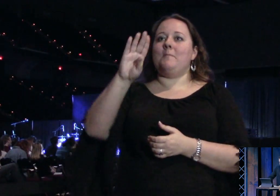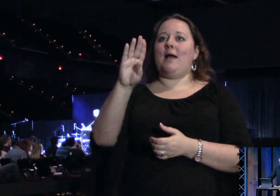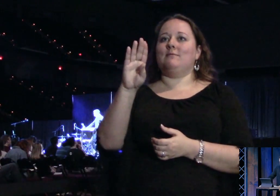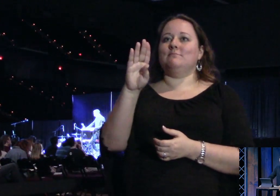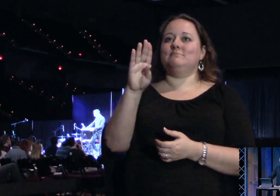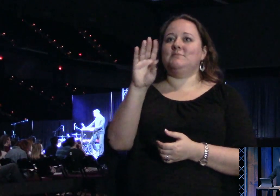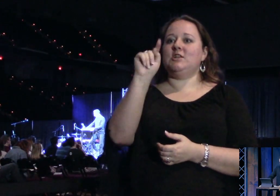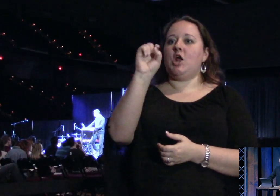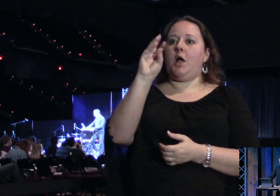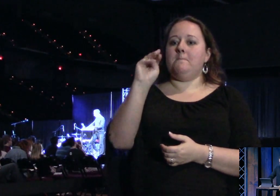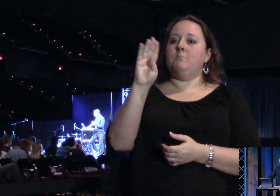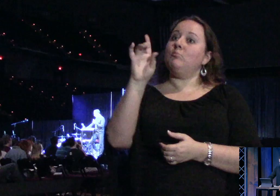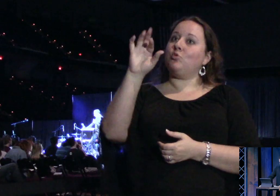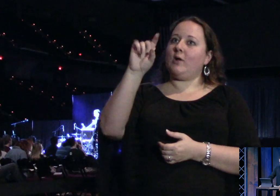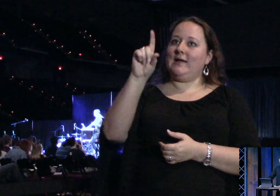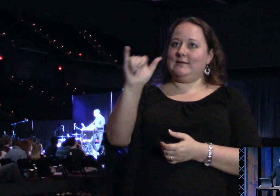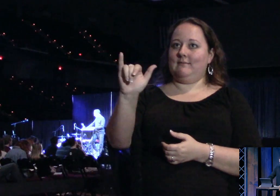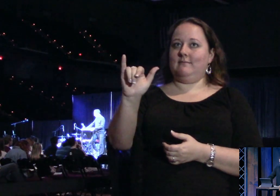Here's what he said.